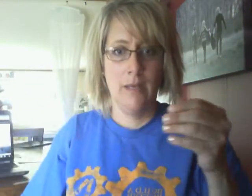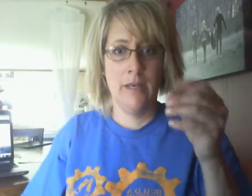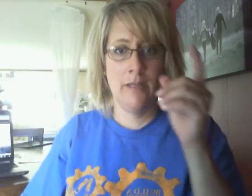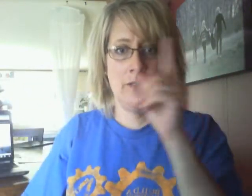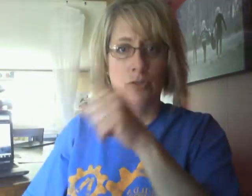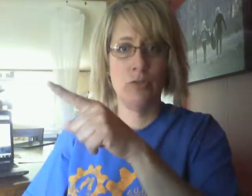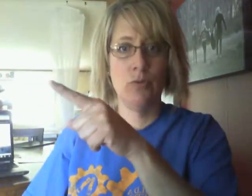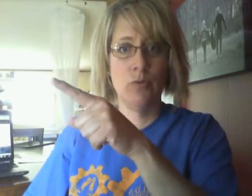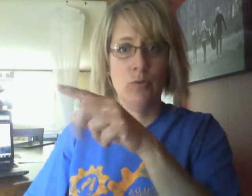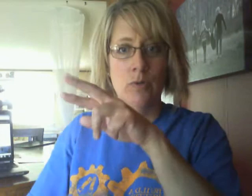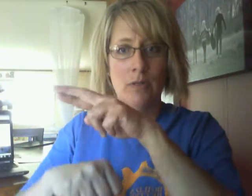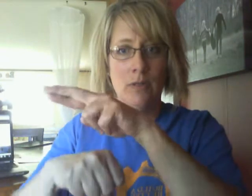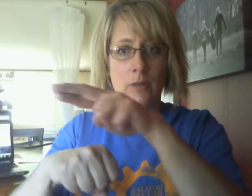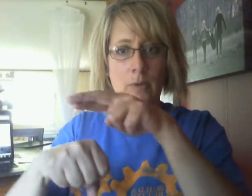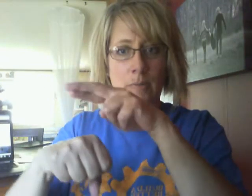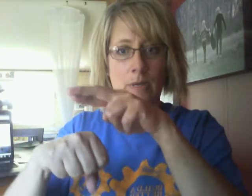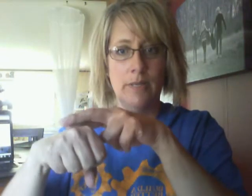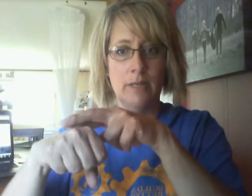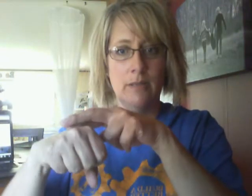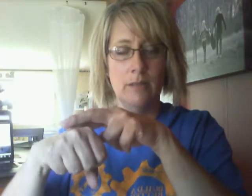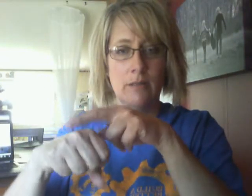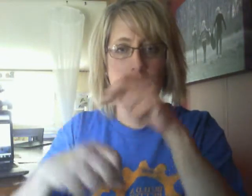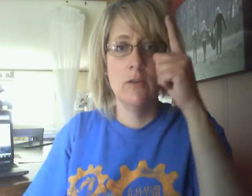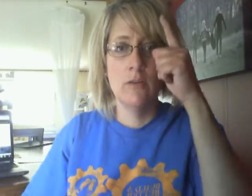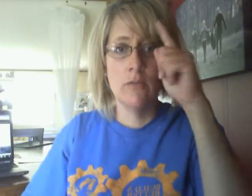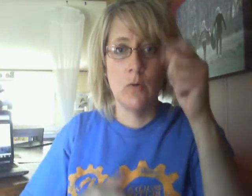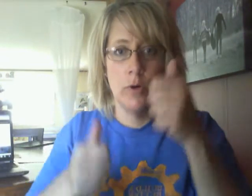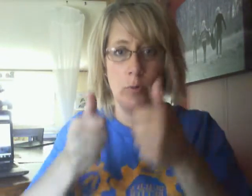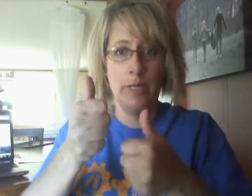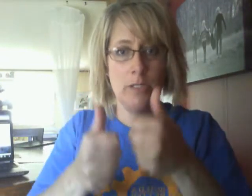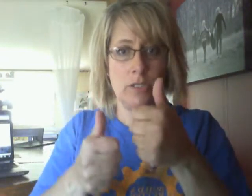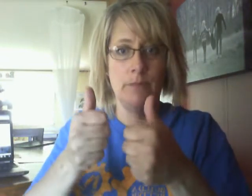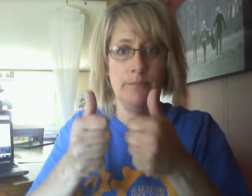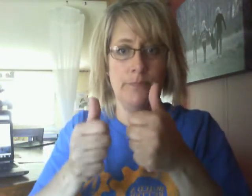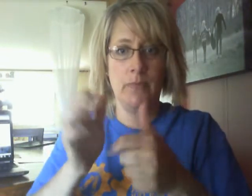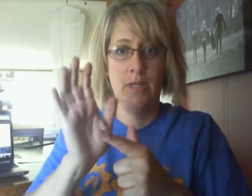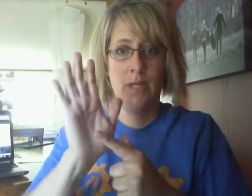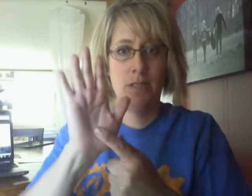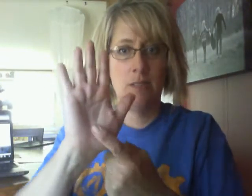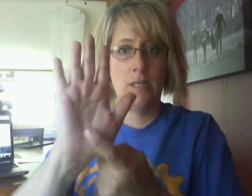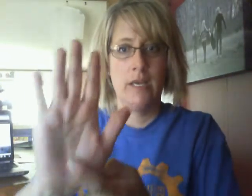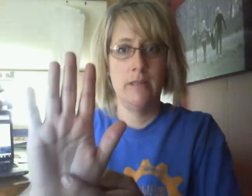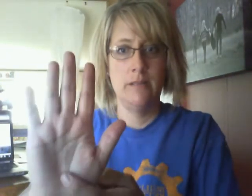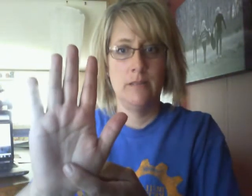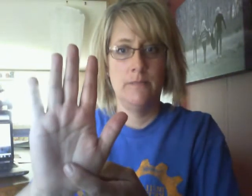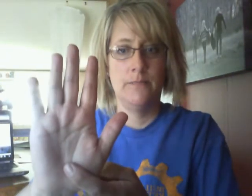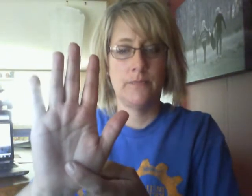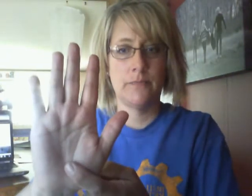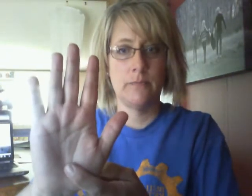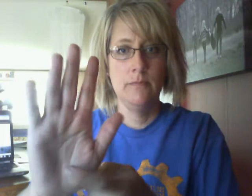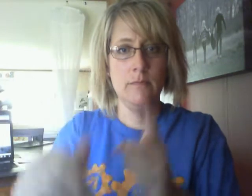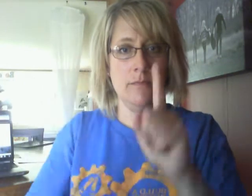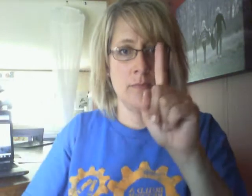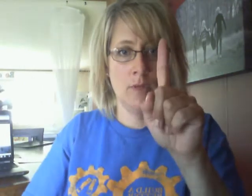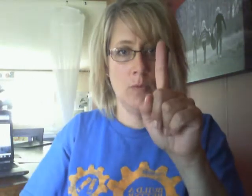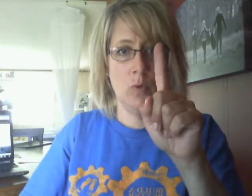and to the republic for which it stands,